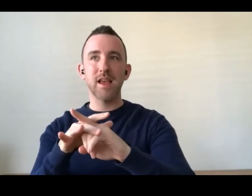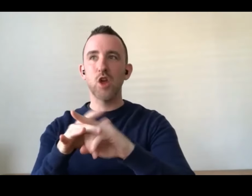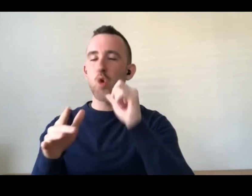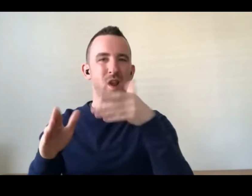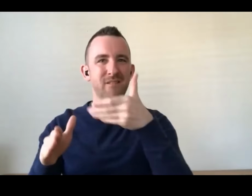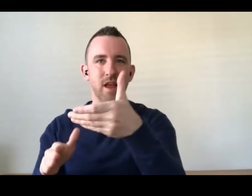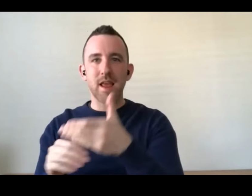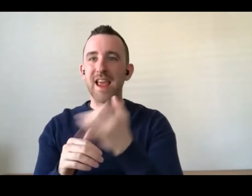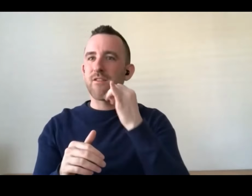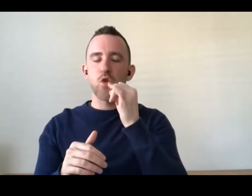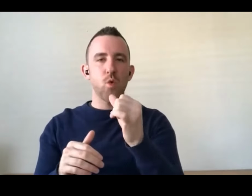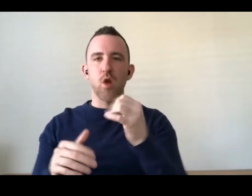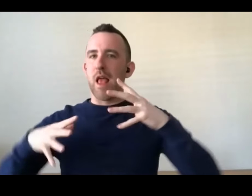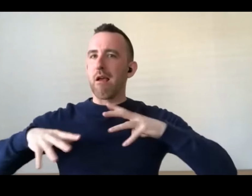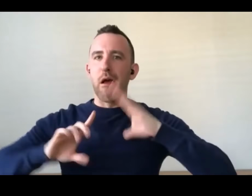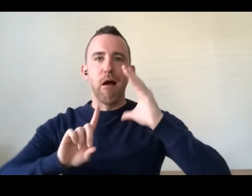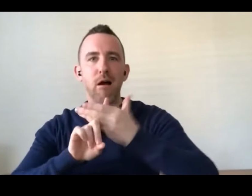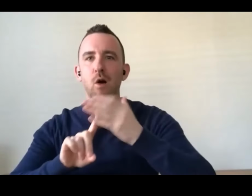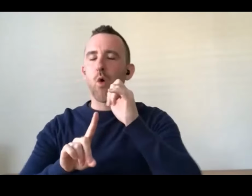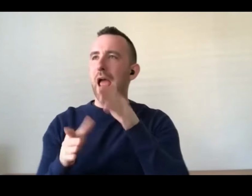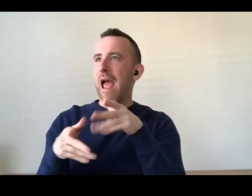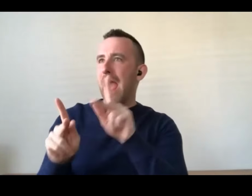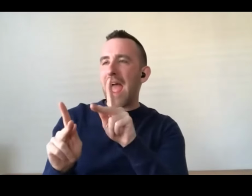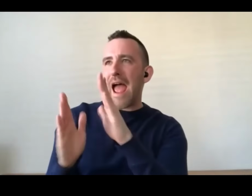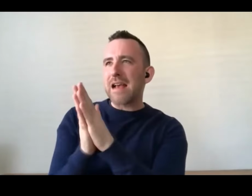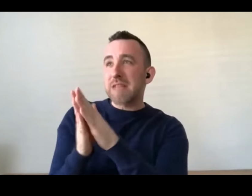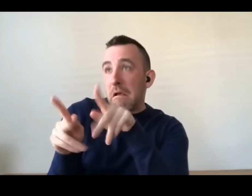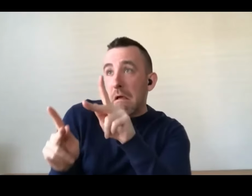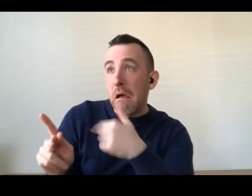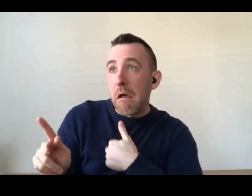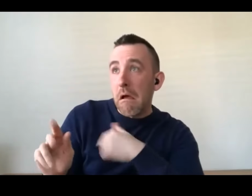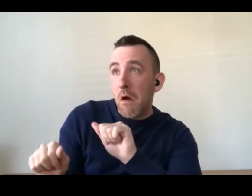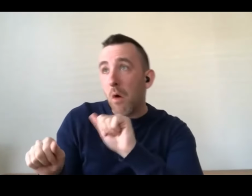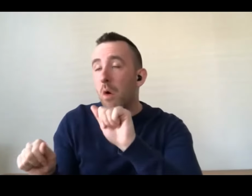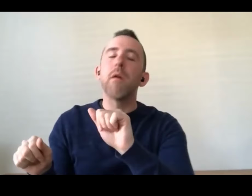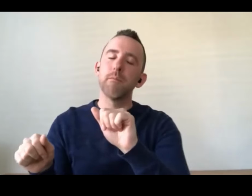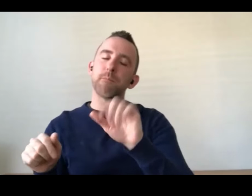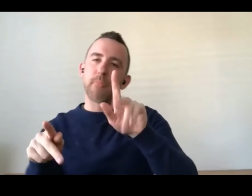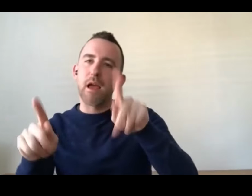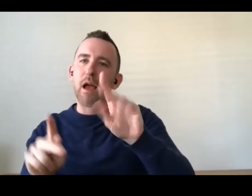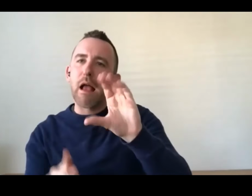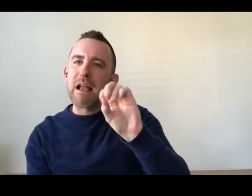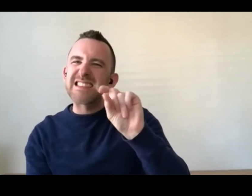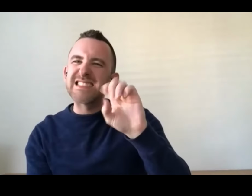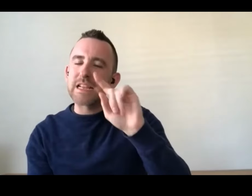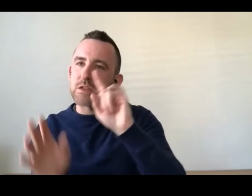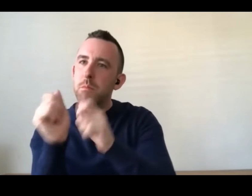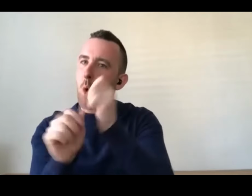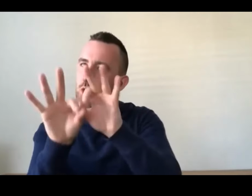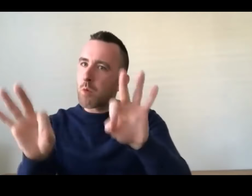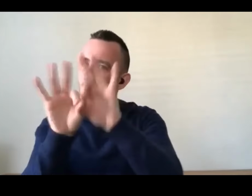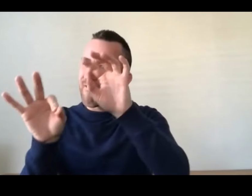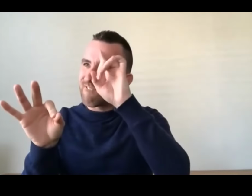not wearing the right attire or you haven't asked consent or permission first, we generally believe that consent is one of the most important things for human relationships.